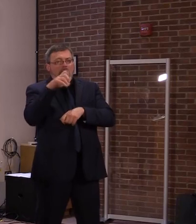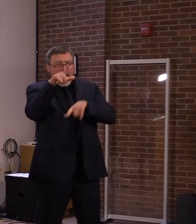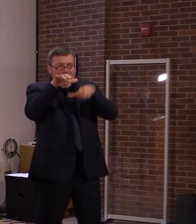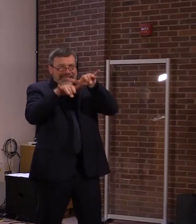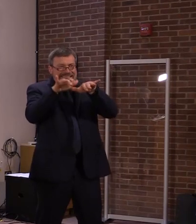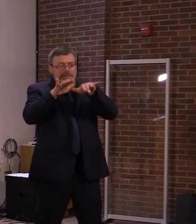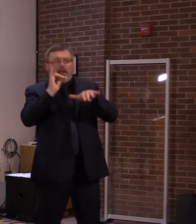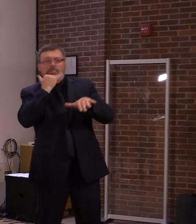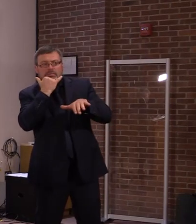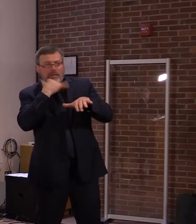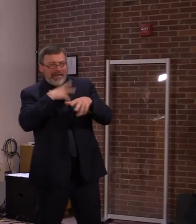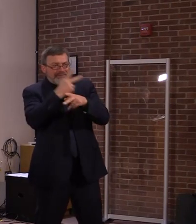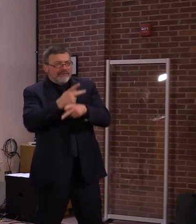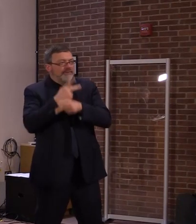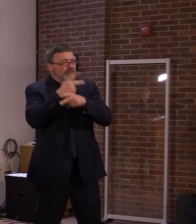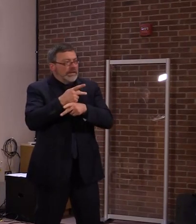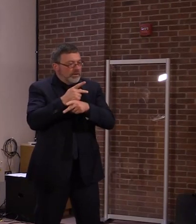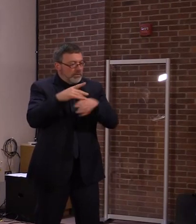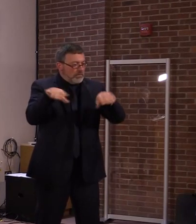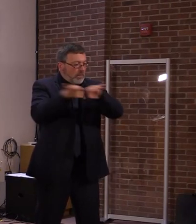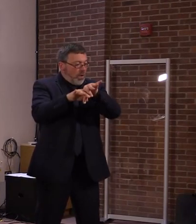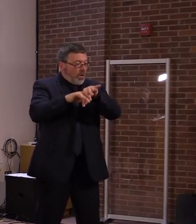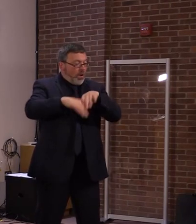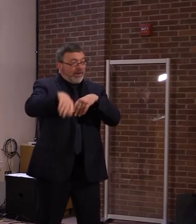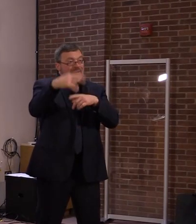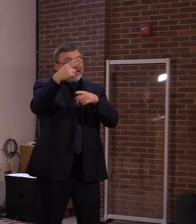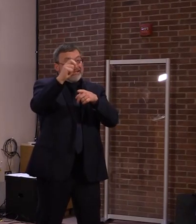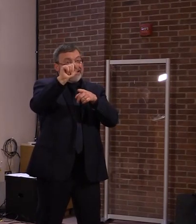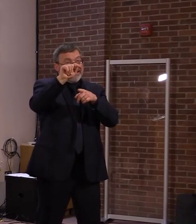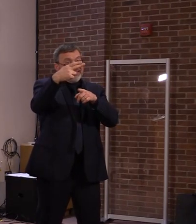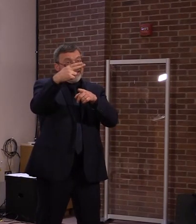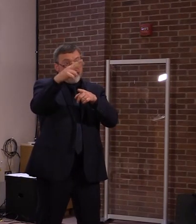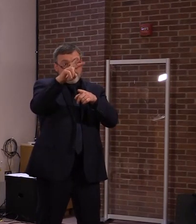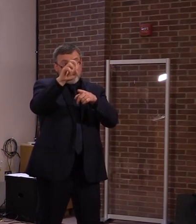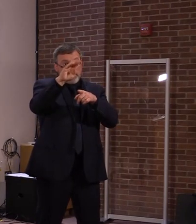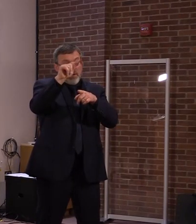internet address as we move forward,